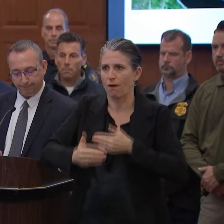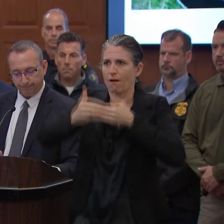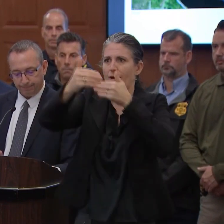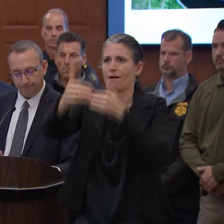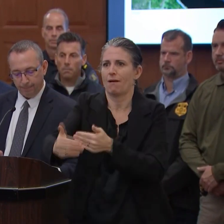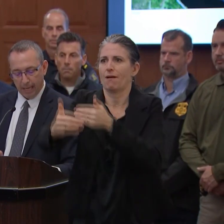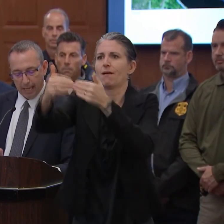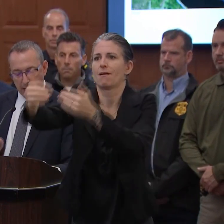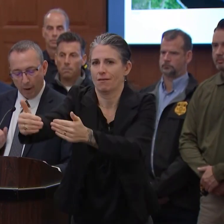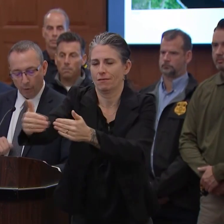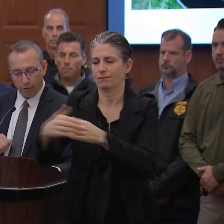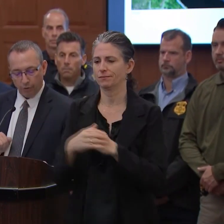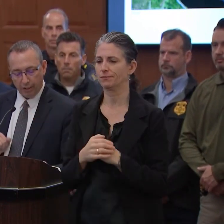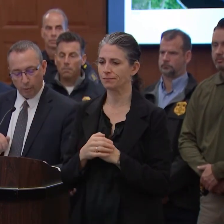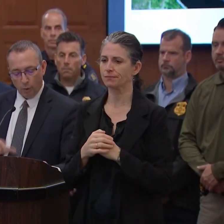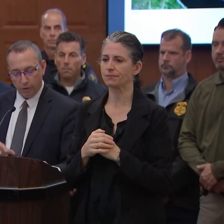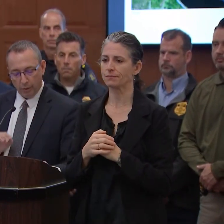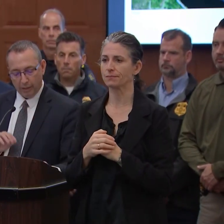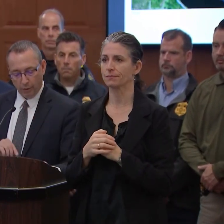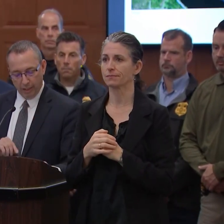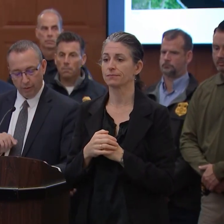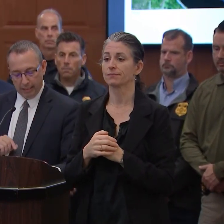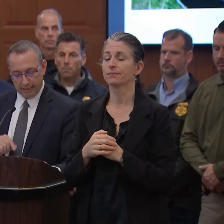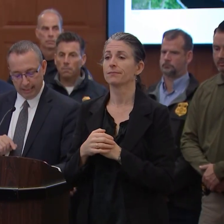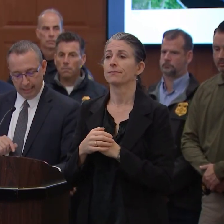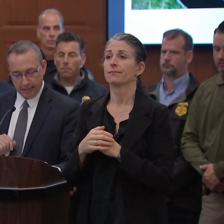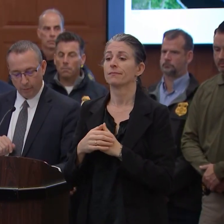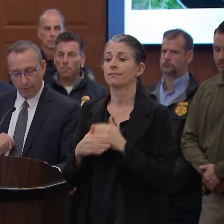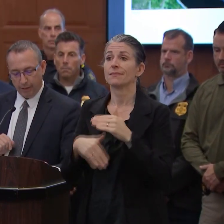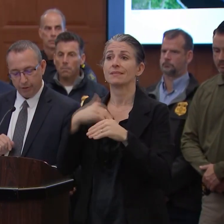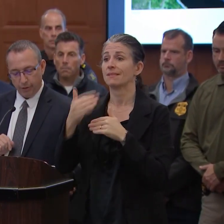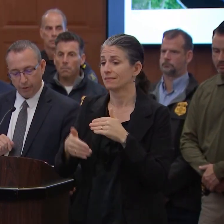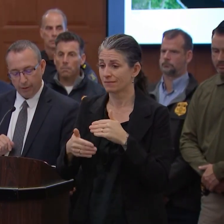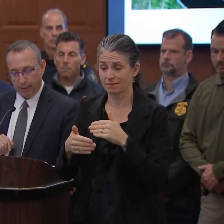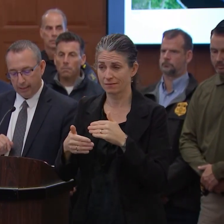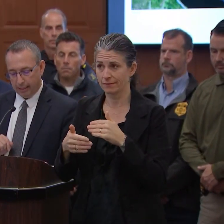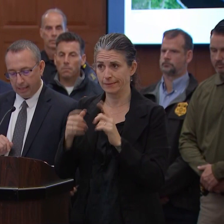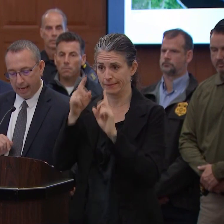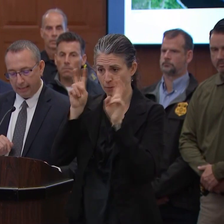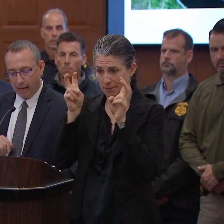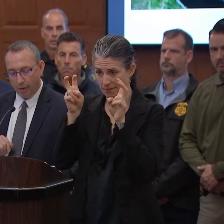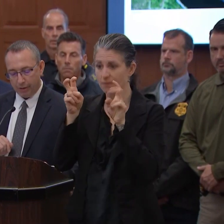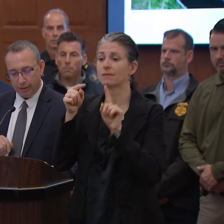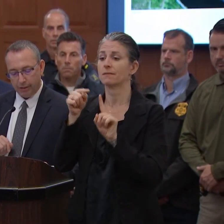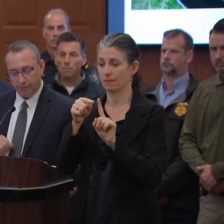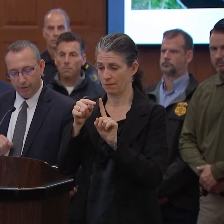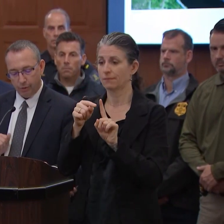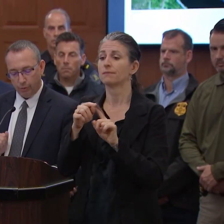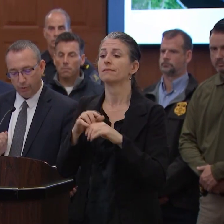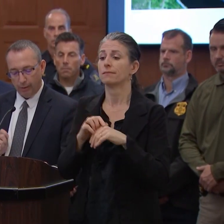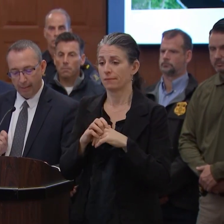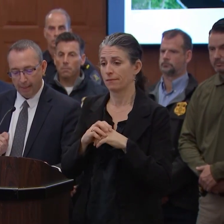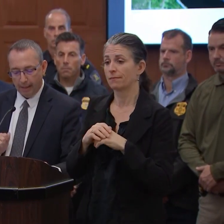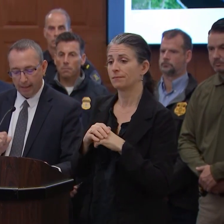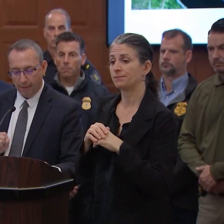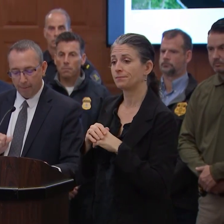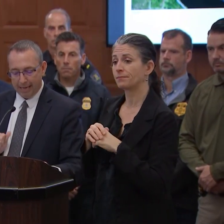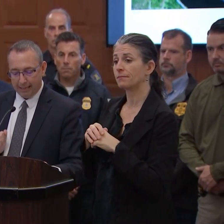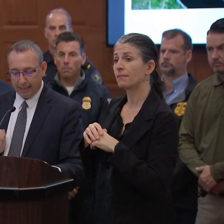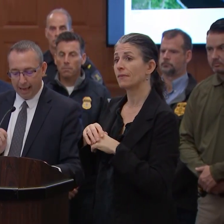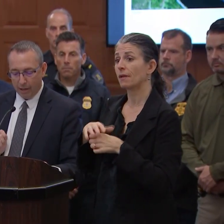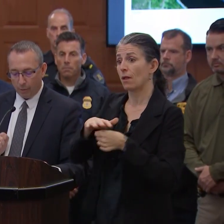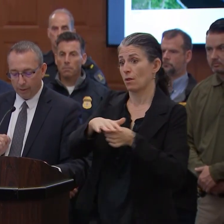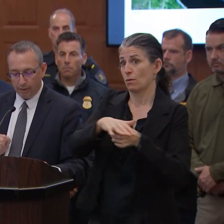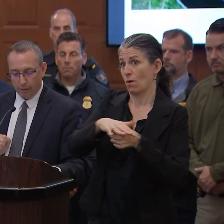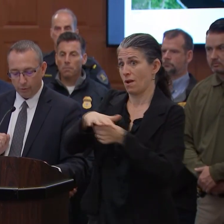I would also say that once we clear these scenes, and I want to make sure I acknowledge this individual. A